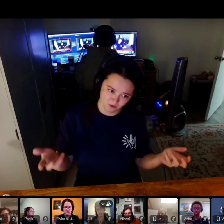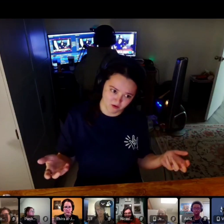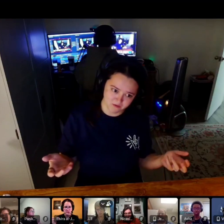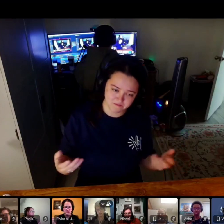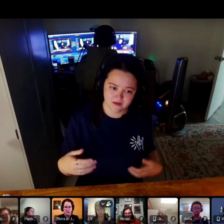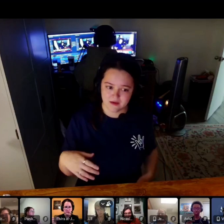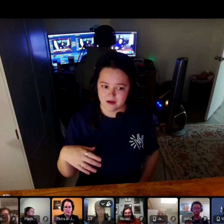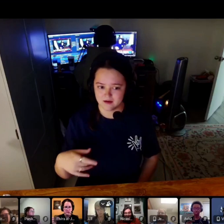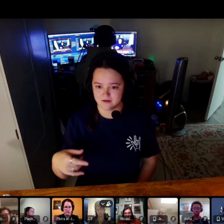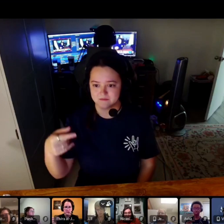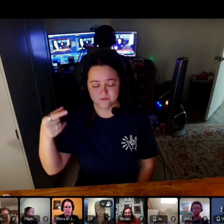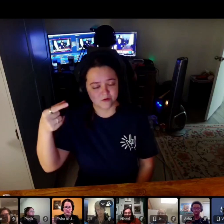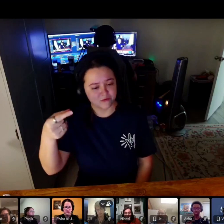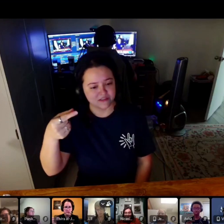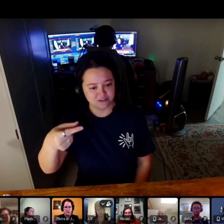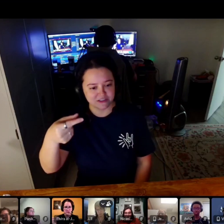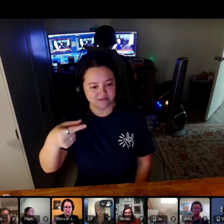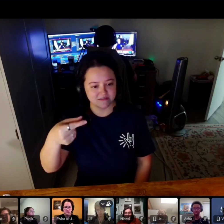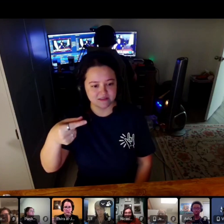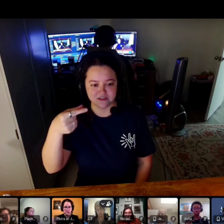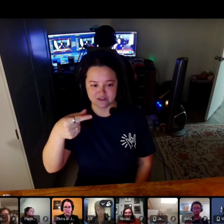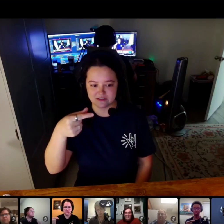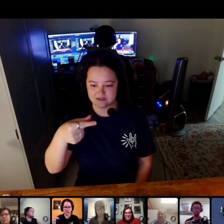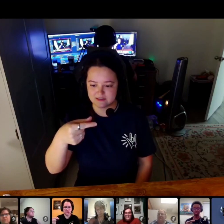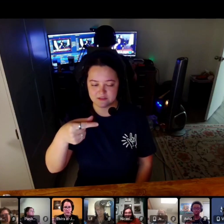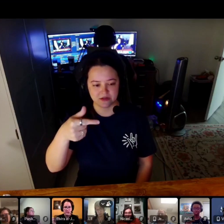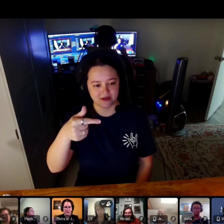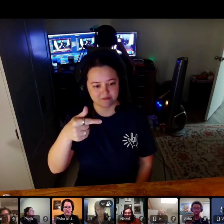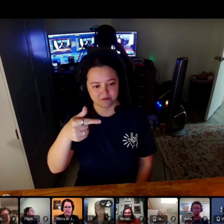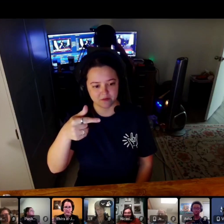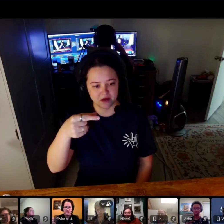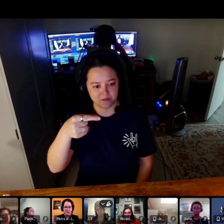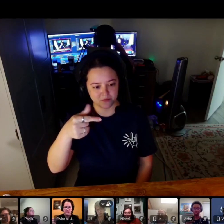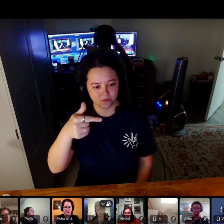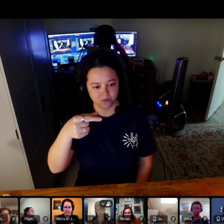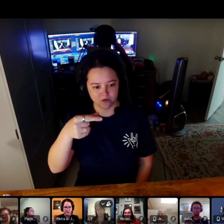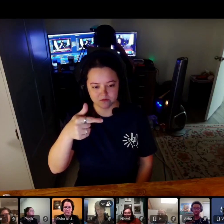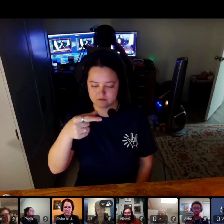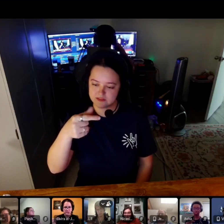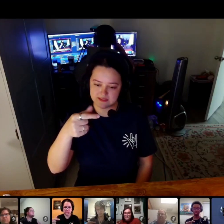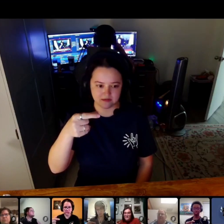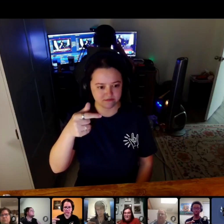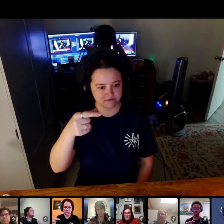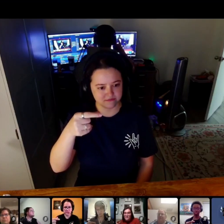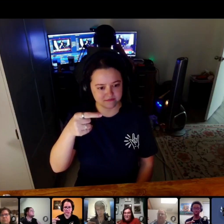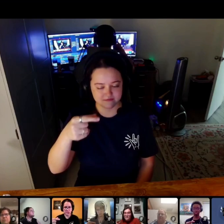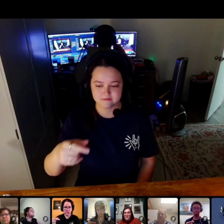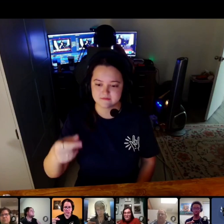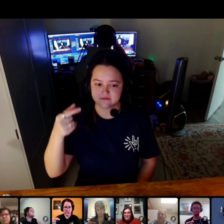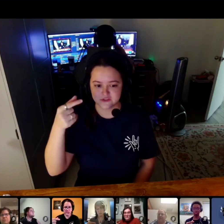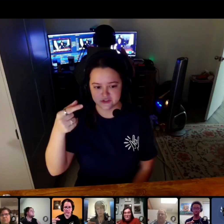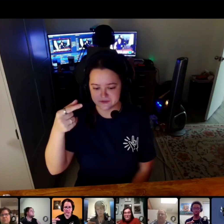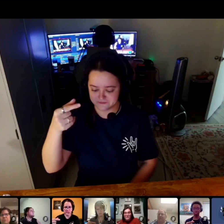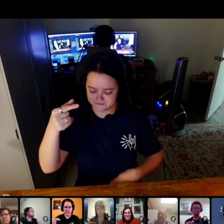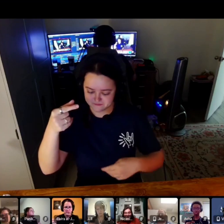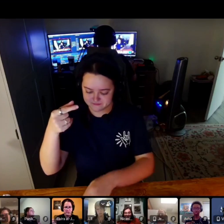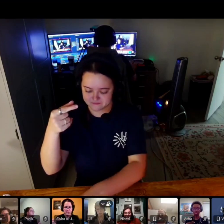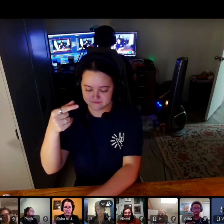wrong. Whenever it's G, it's just this. You can have your thumb up or to the side. G.